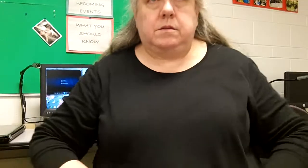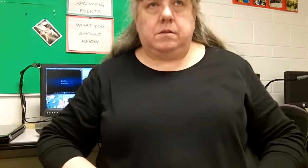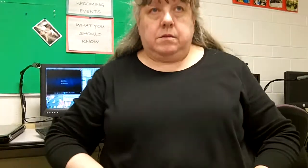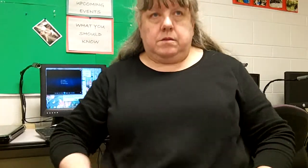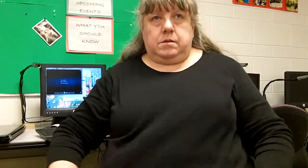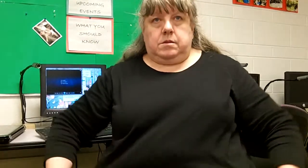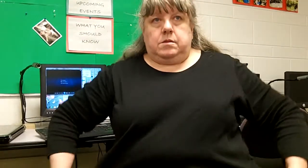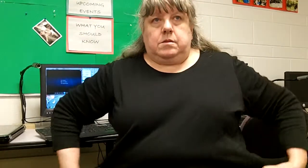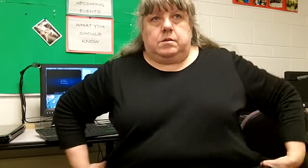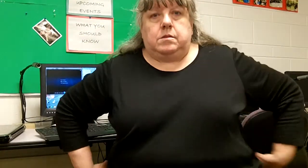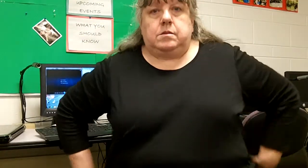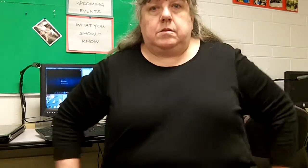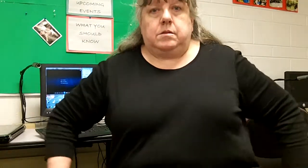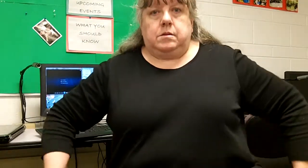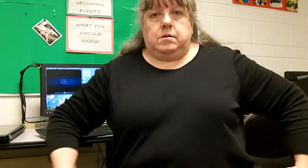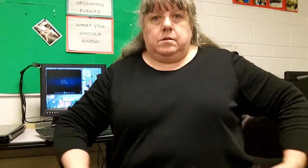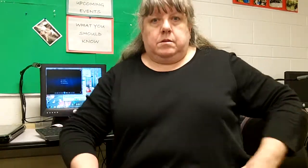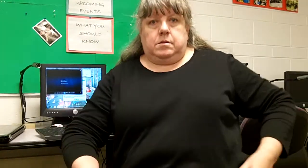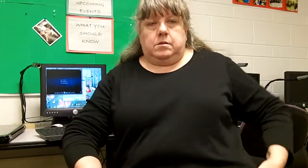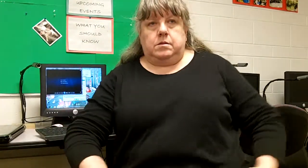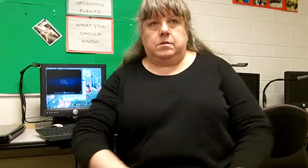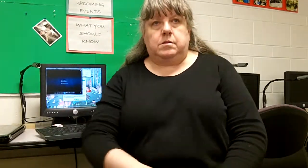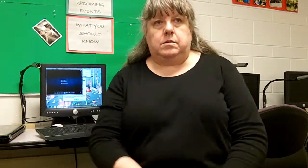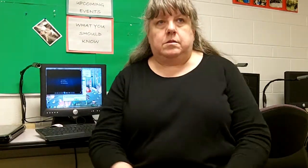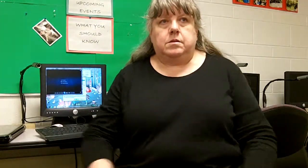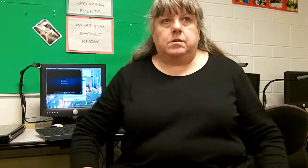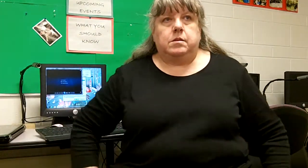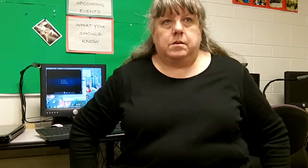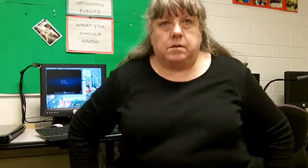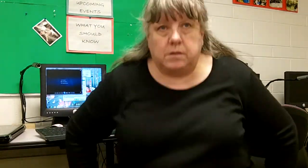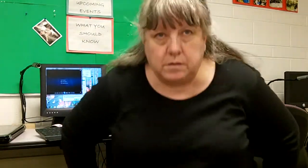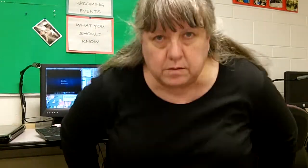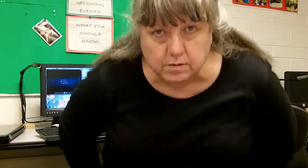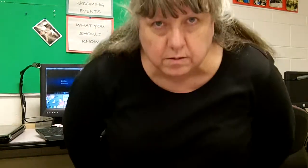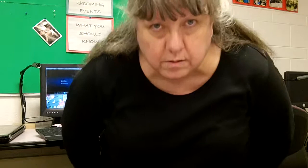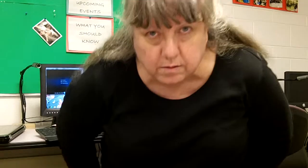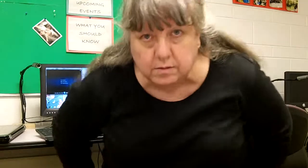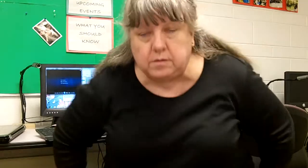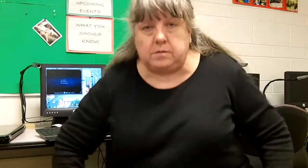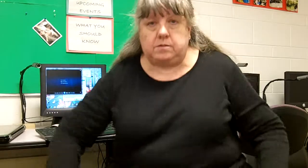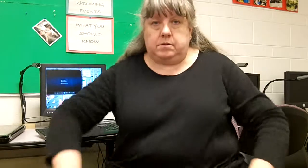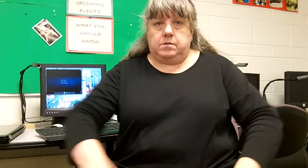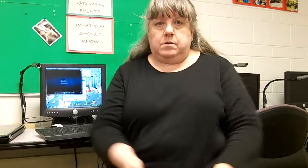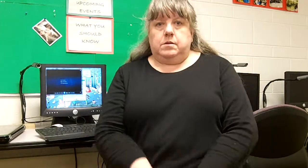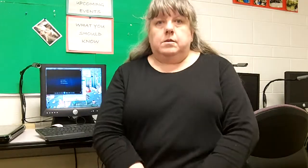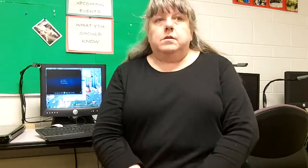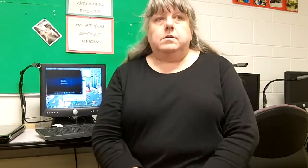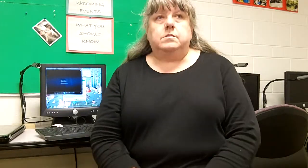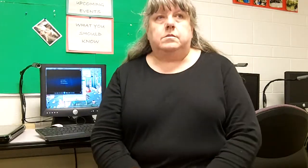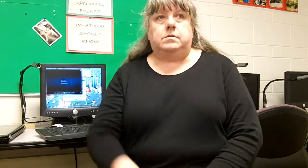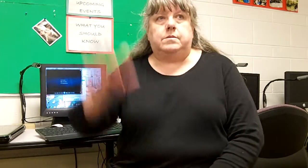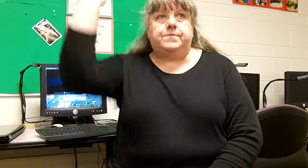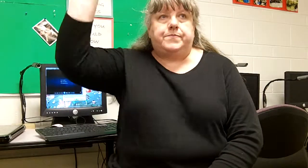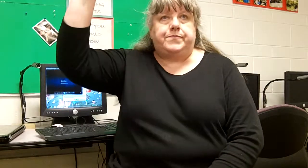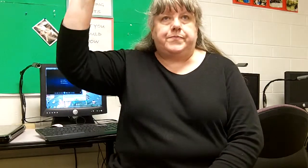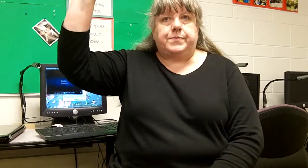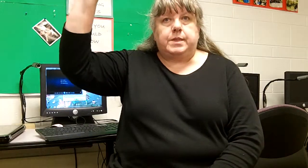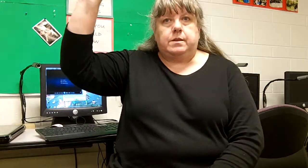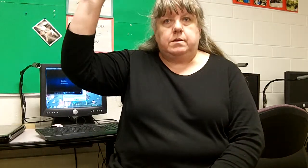know what you're thinking. Okay, it starts right off. Okay, can you So, get ready, get set up, raise your hand when you're ready. I got it. This is going to be